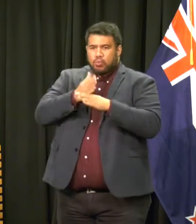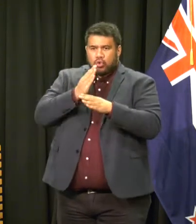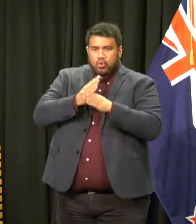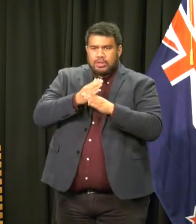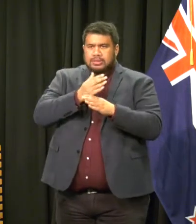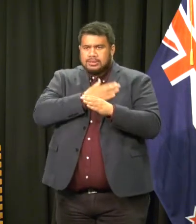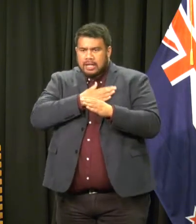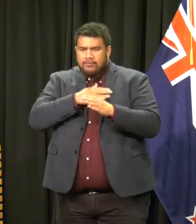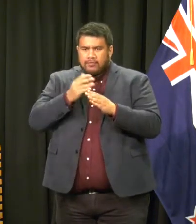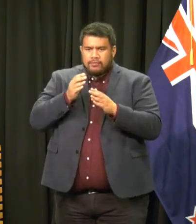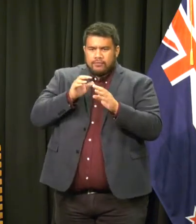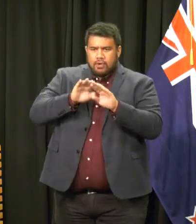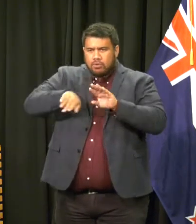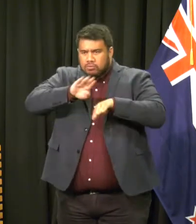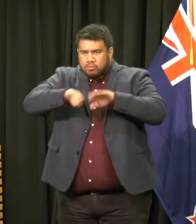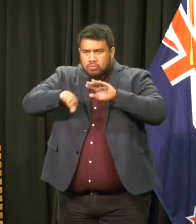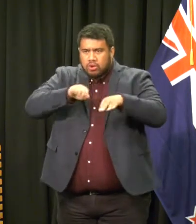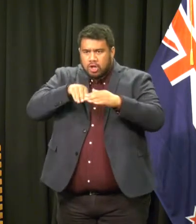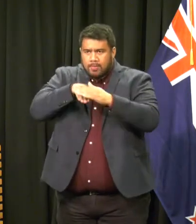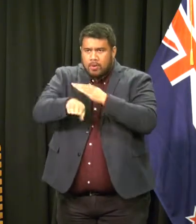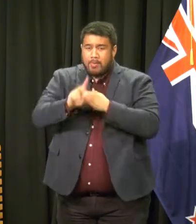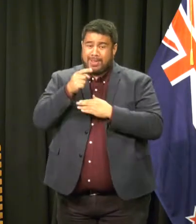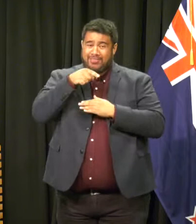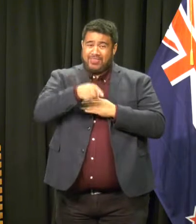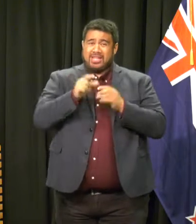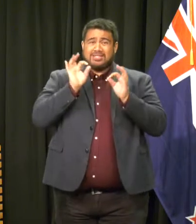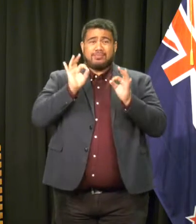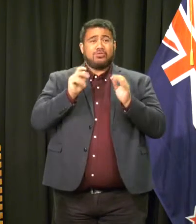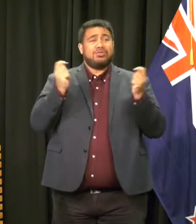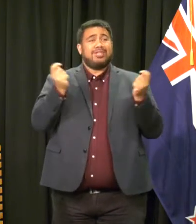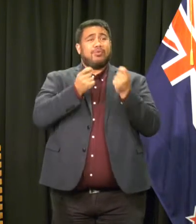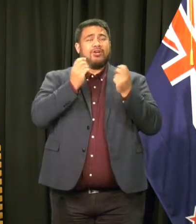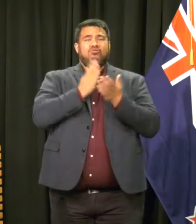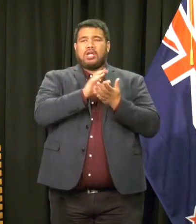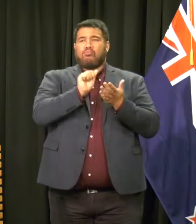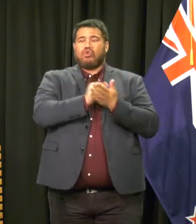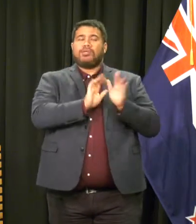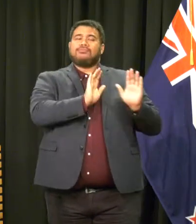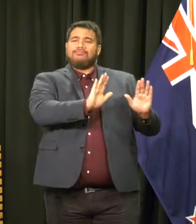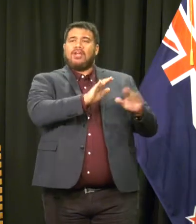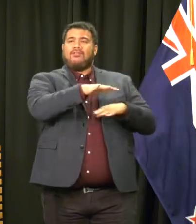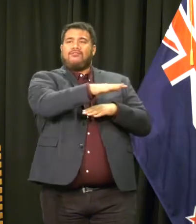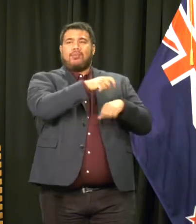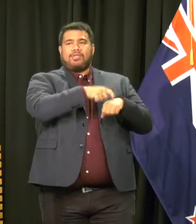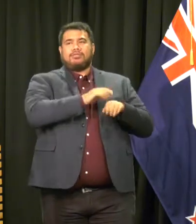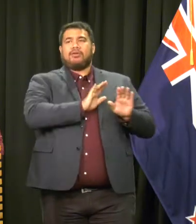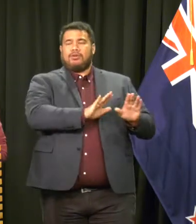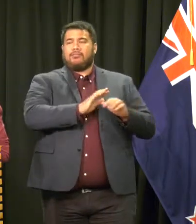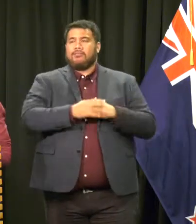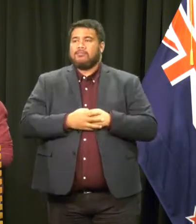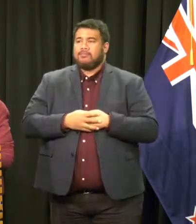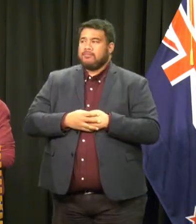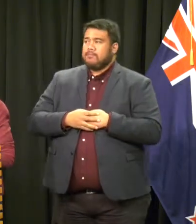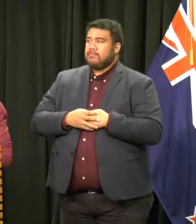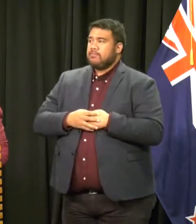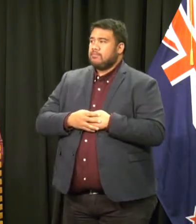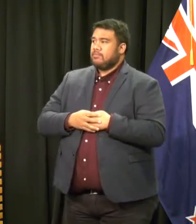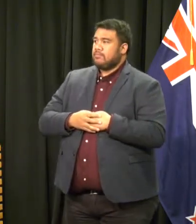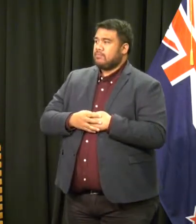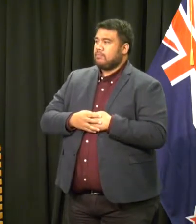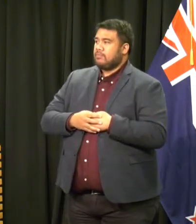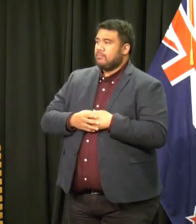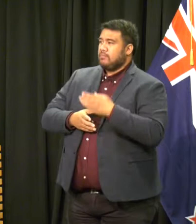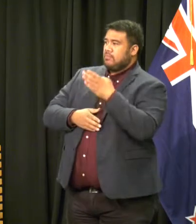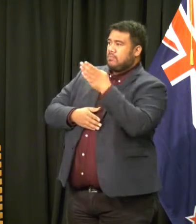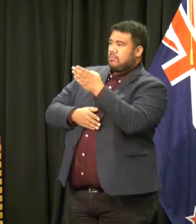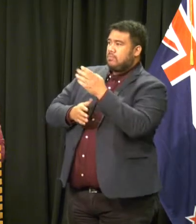continue the entry into the drift, but that symbolic re-entry, I think it's appropriate we leave that with the families. From the previous planned, what's changed from the